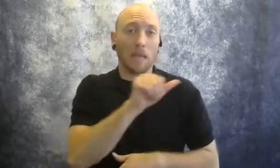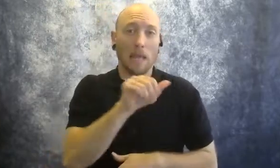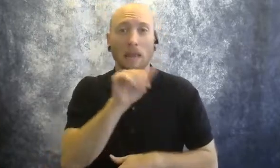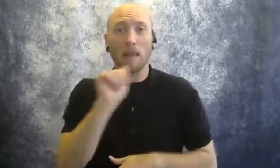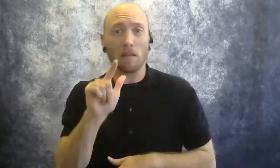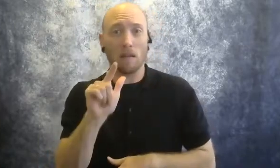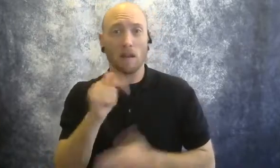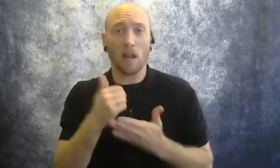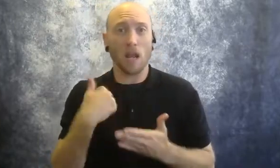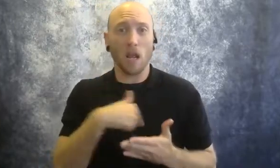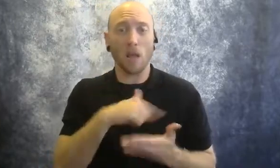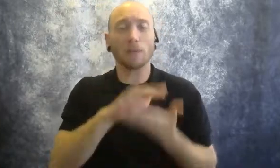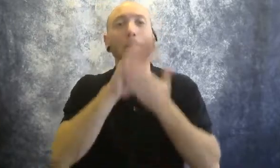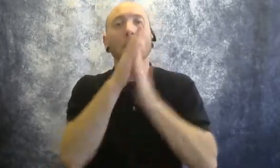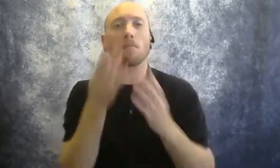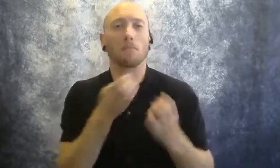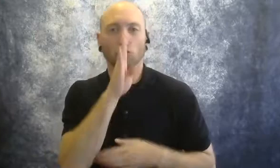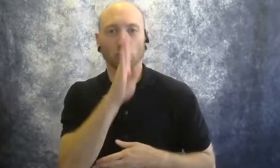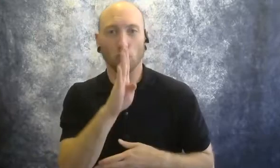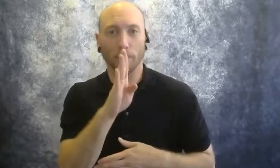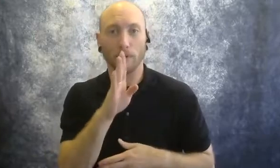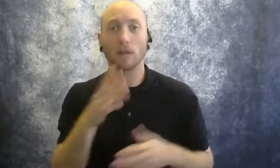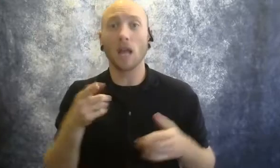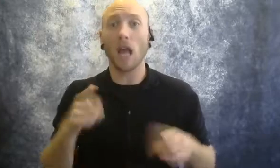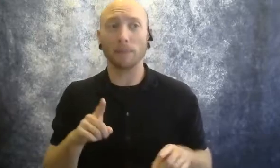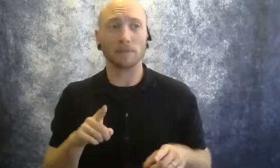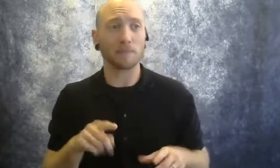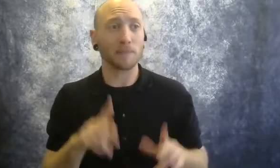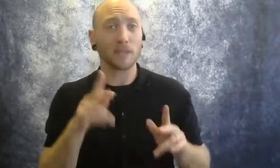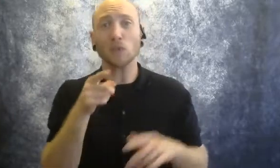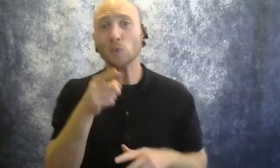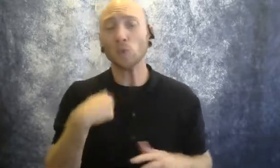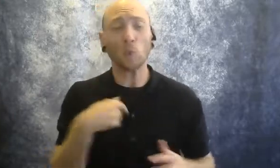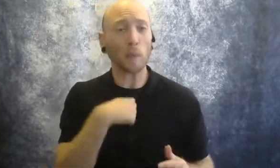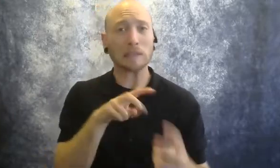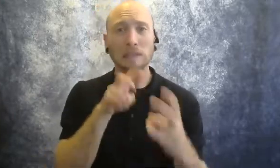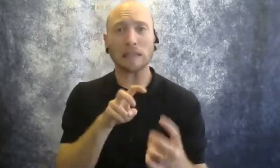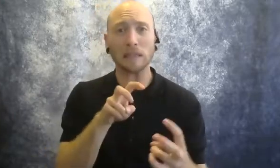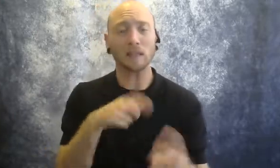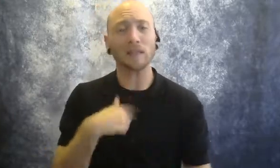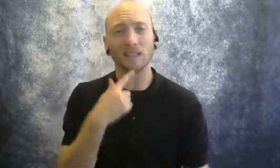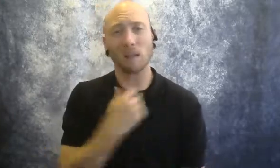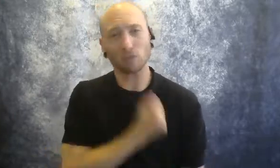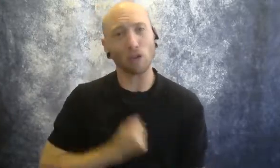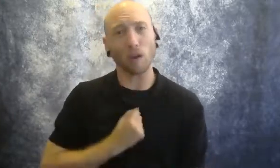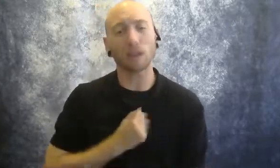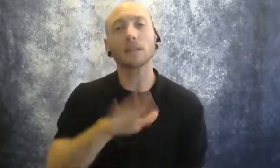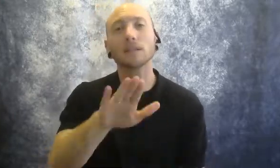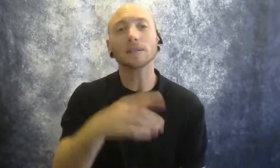whatever. This program is fabulous. It takes us to a place of emotional sobriety where I can sit down with you and I can tell